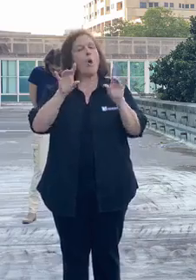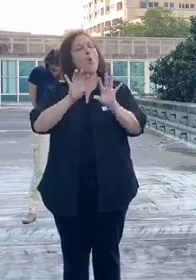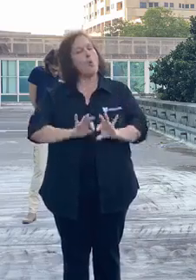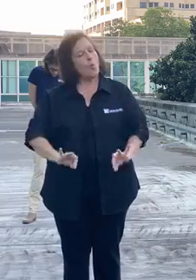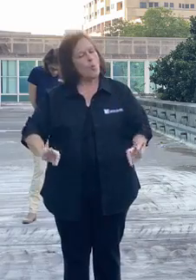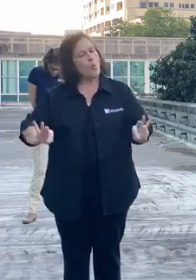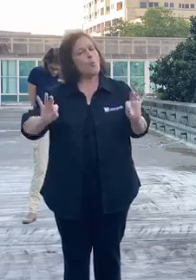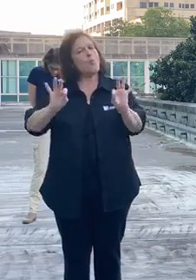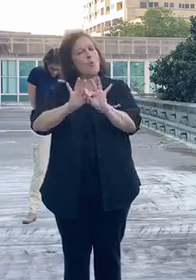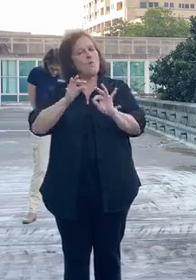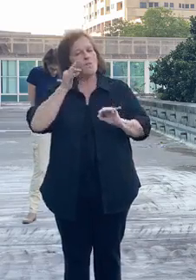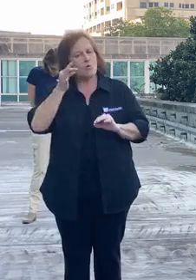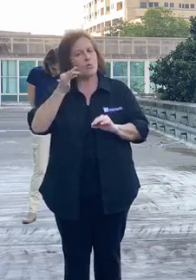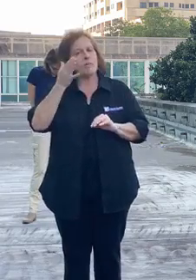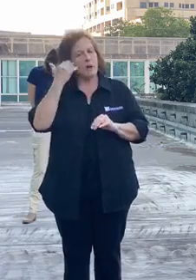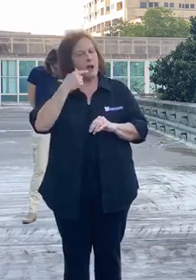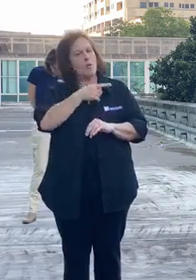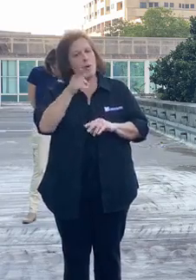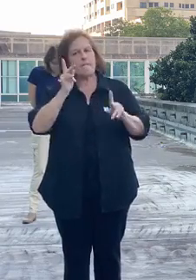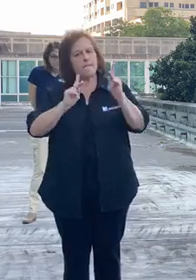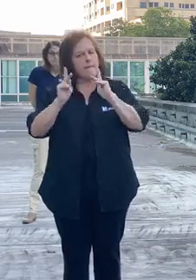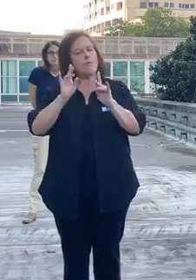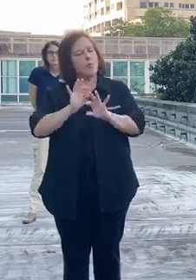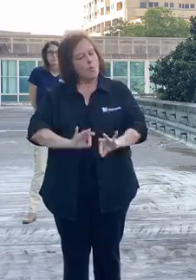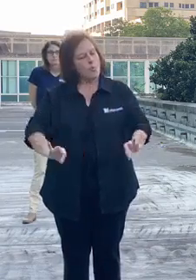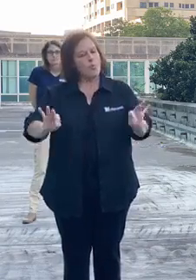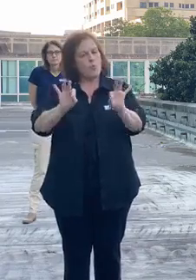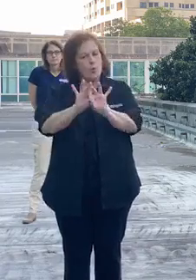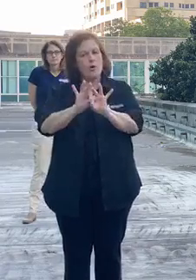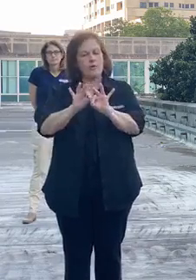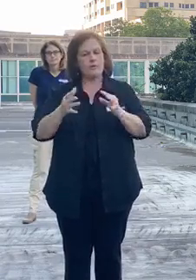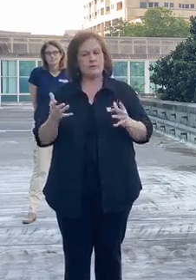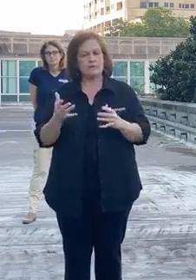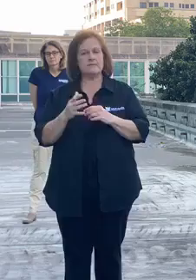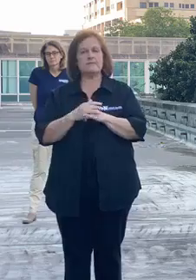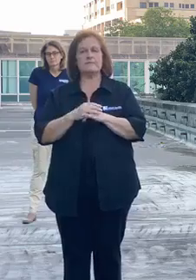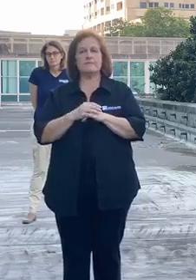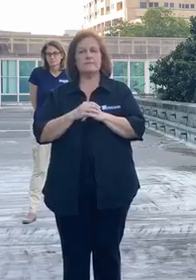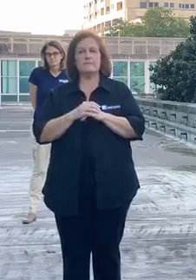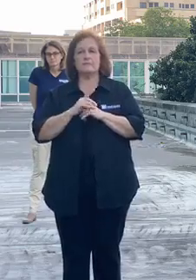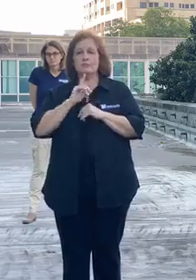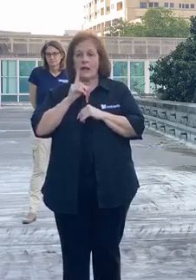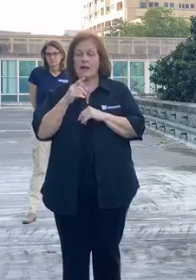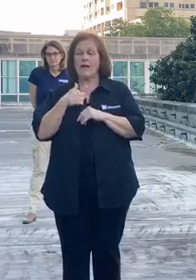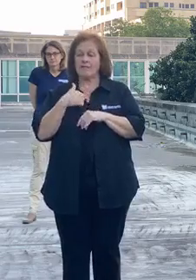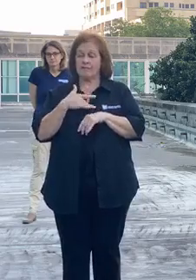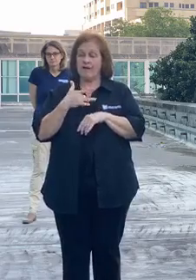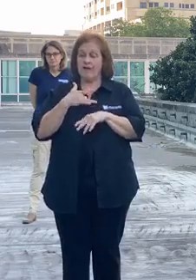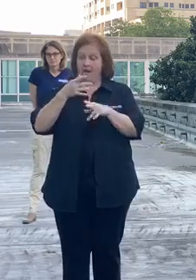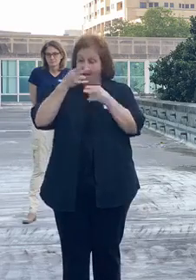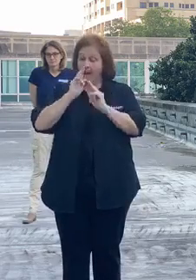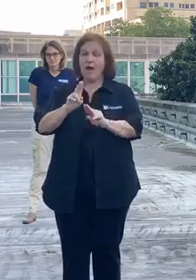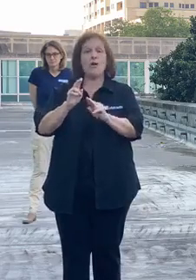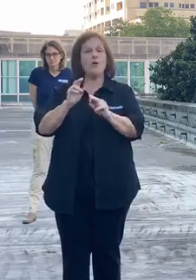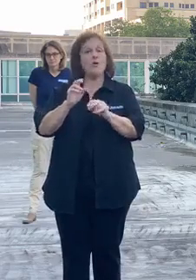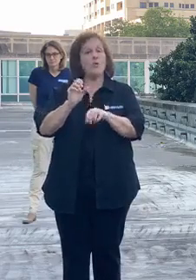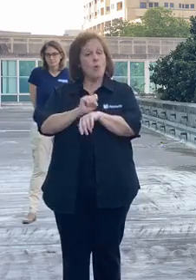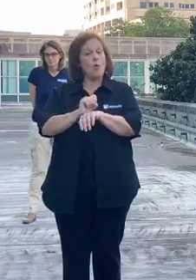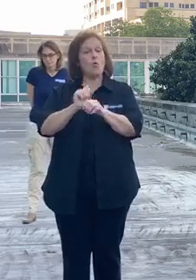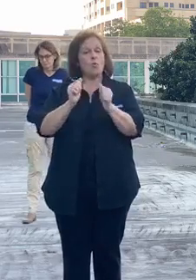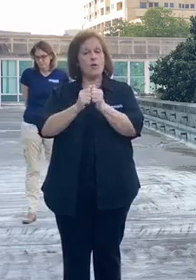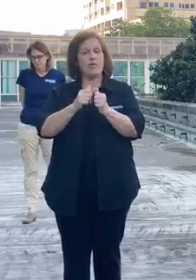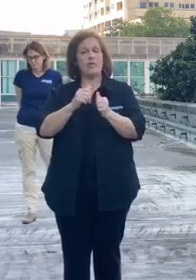it because you all are worth it. It has been just an honor to work with the New Orleans